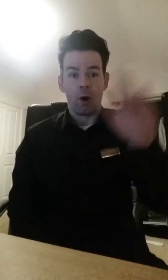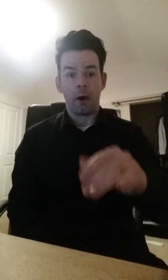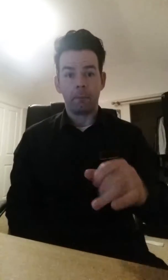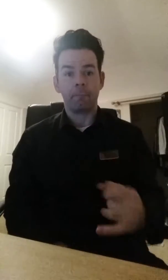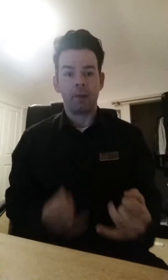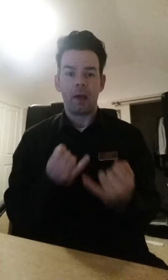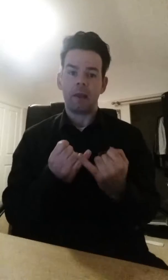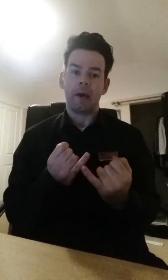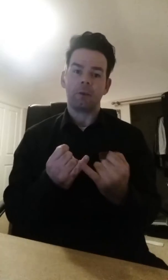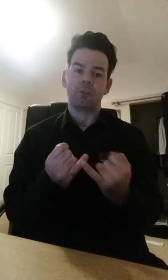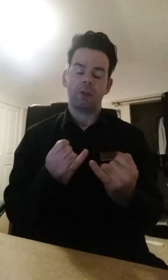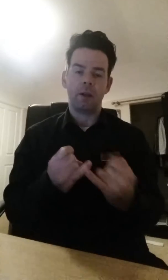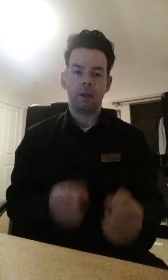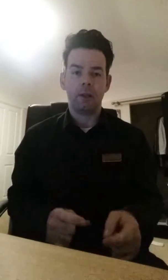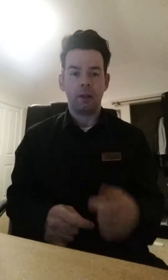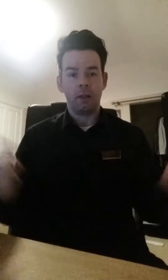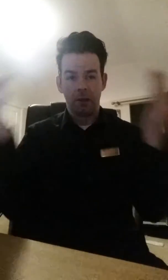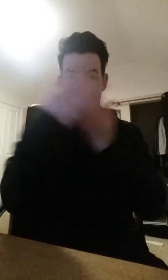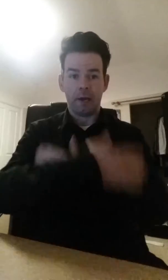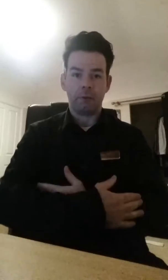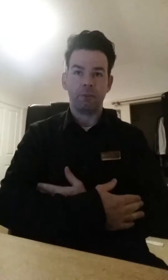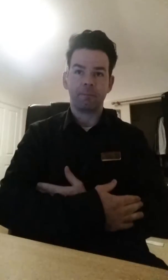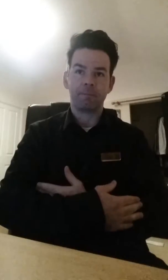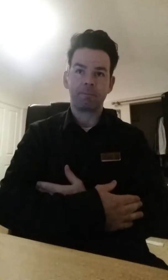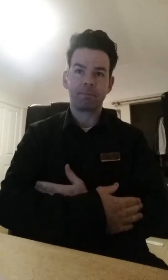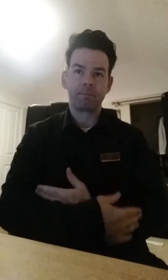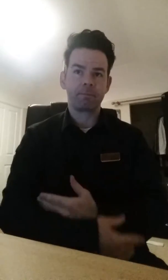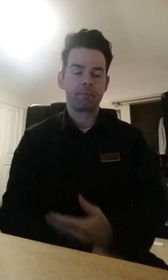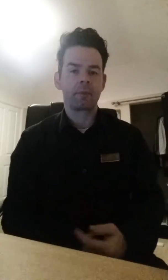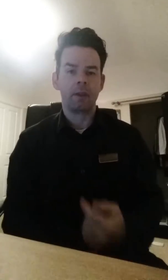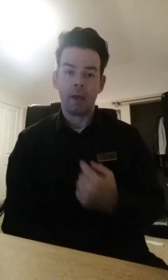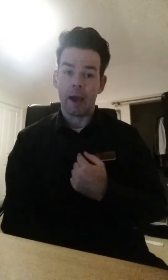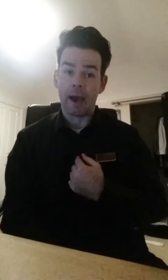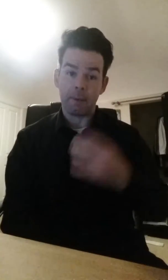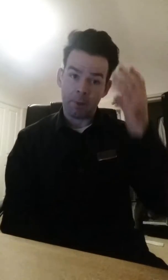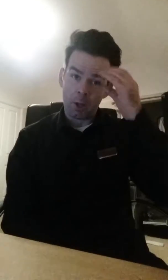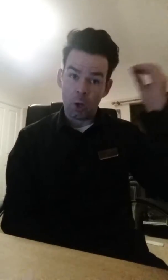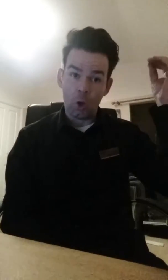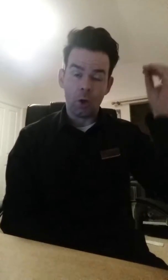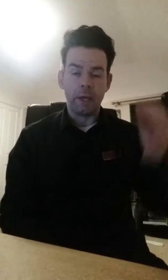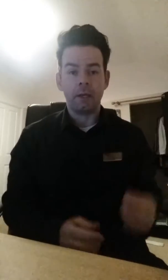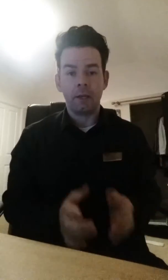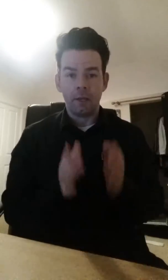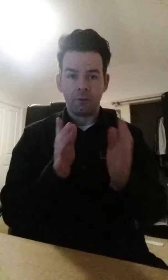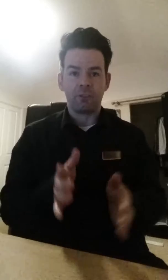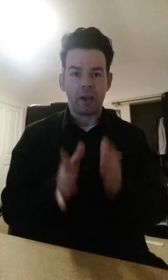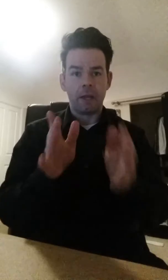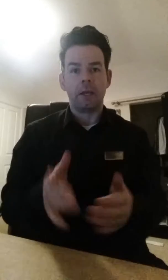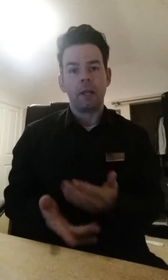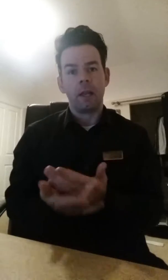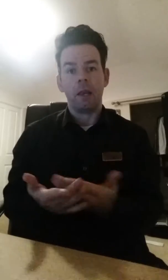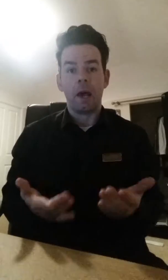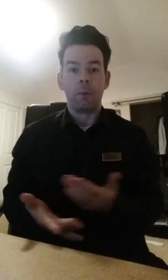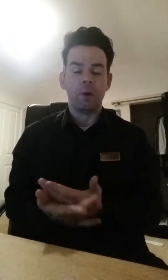from last night. I'm learning sign